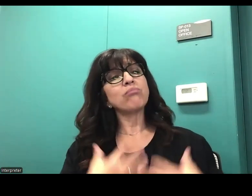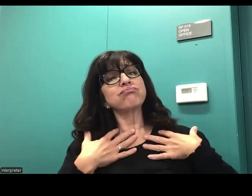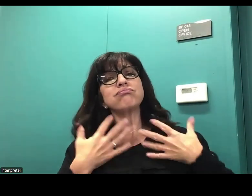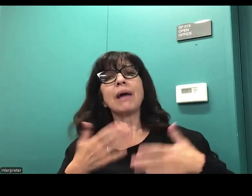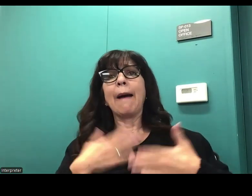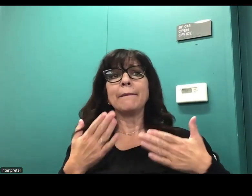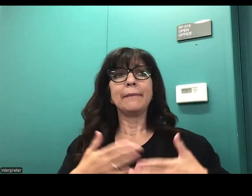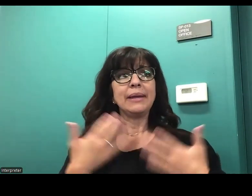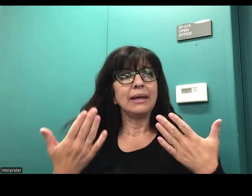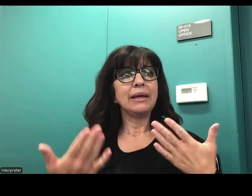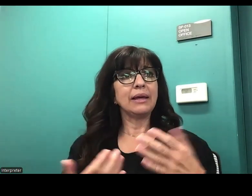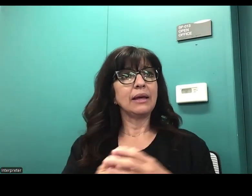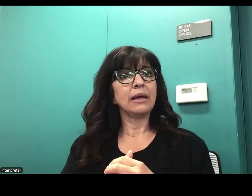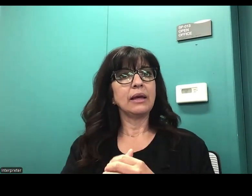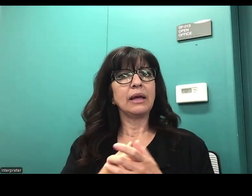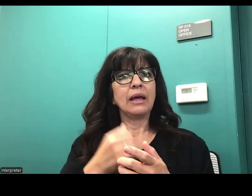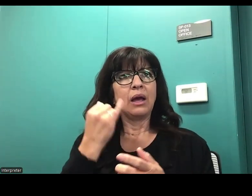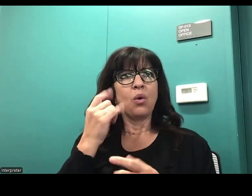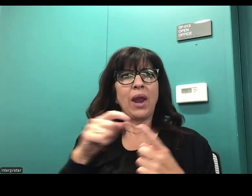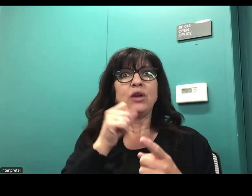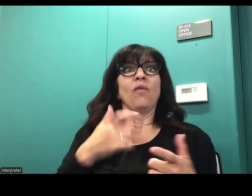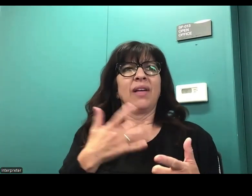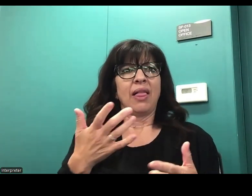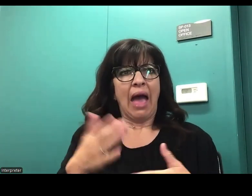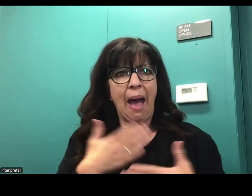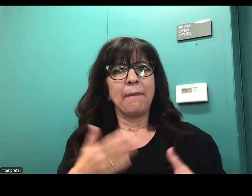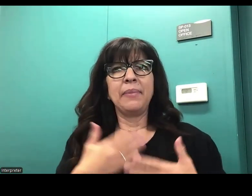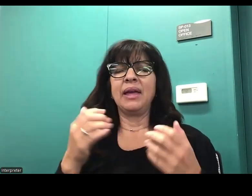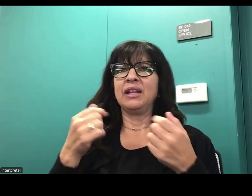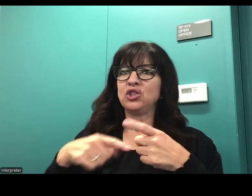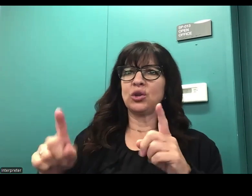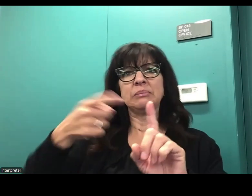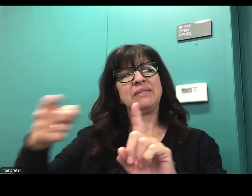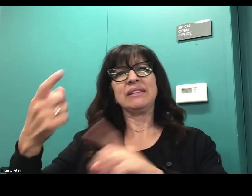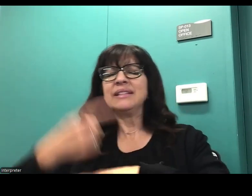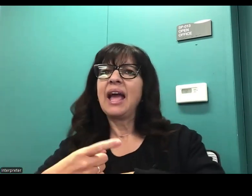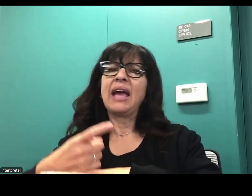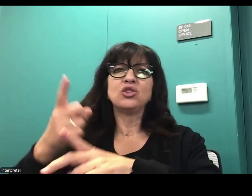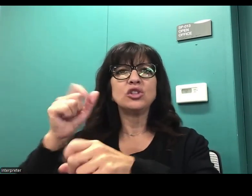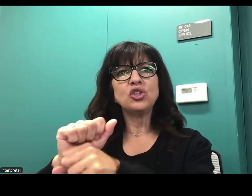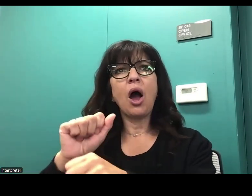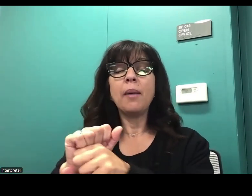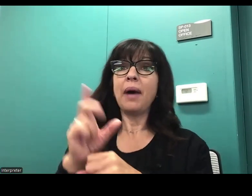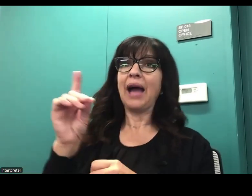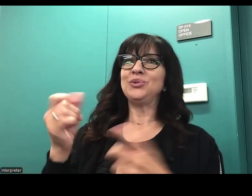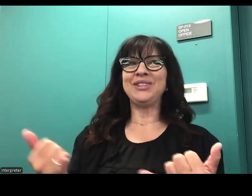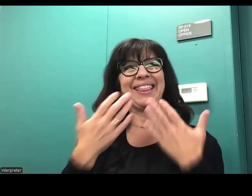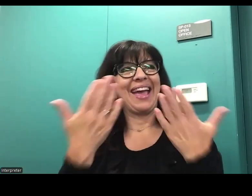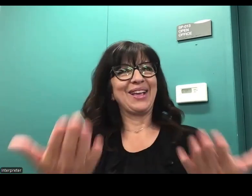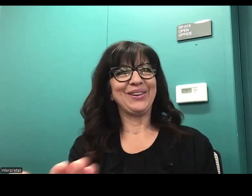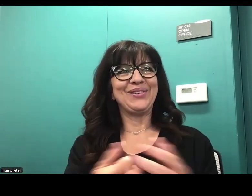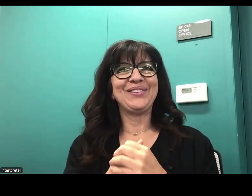And especially when I don't feel happy during certain days of my job. I do today, thank you.